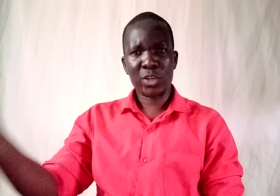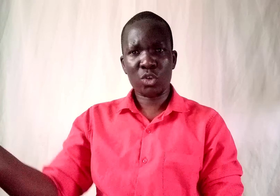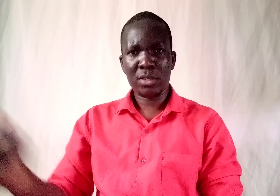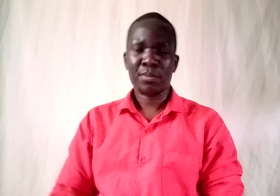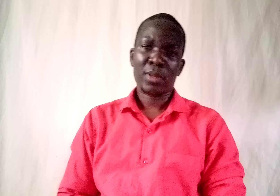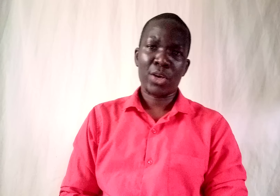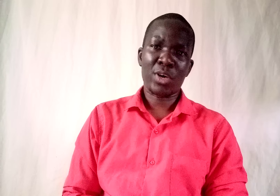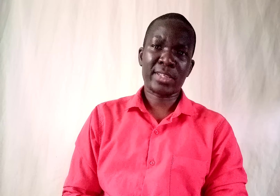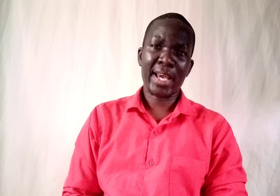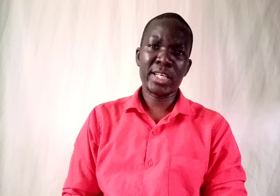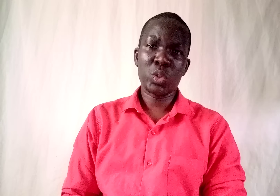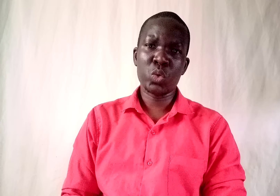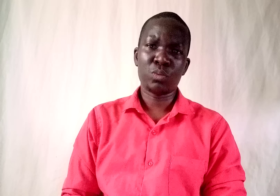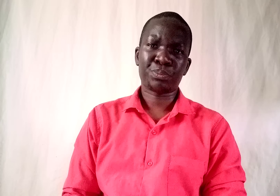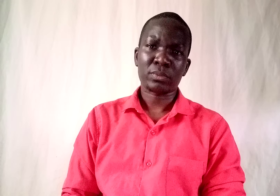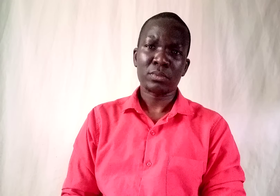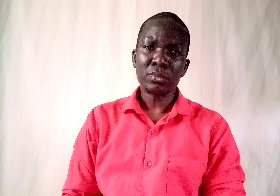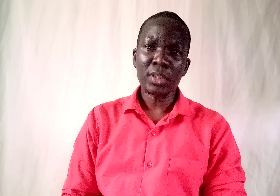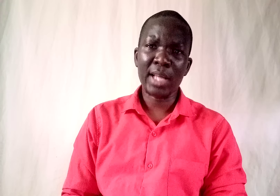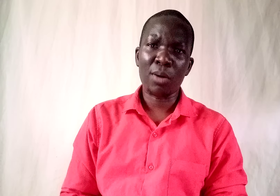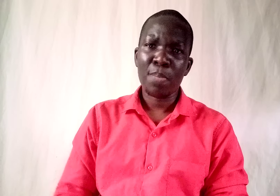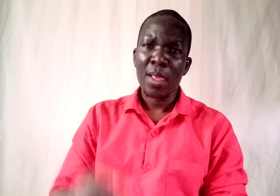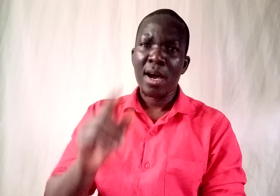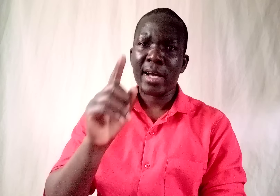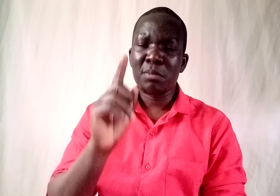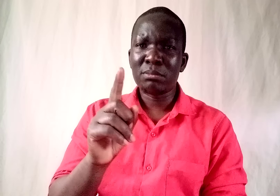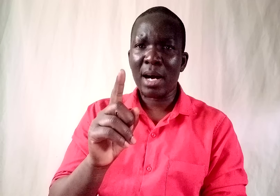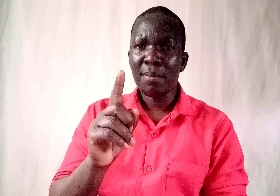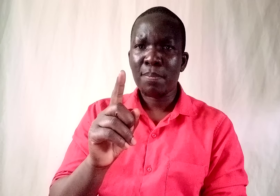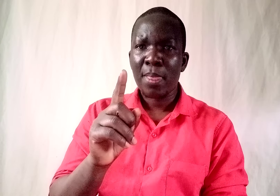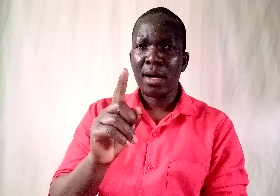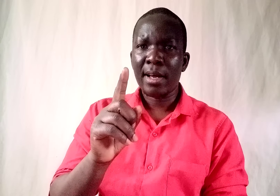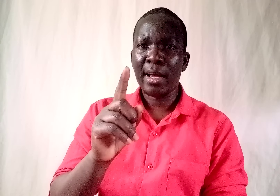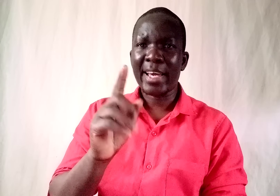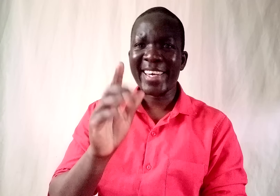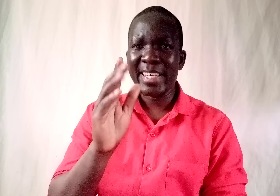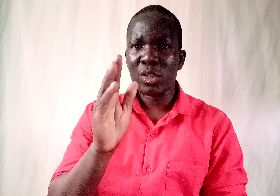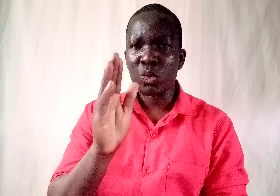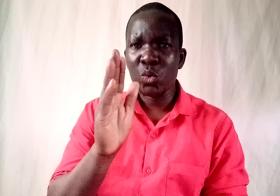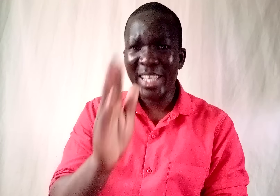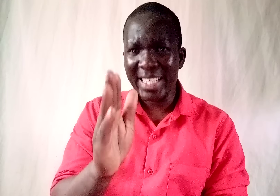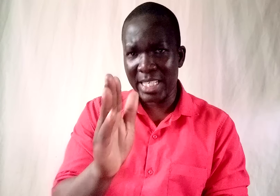person you are signing to. Now, remember, to eat,